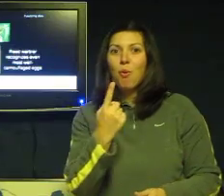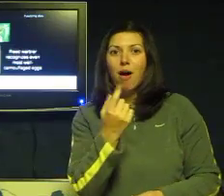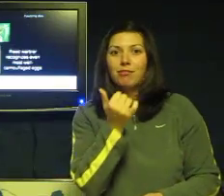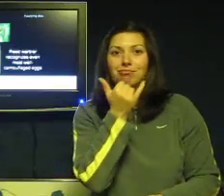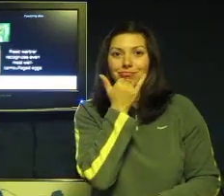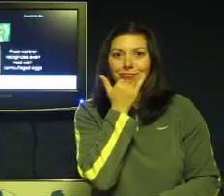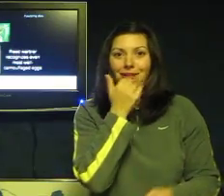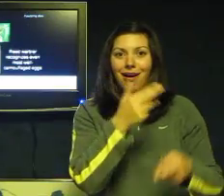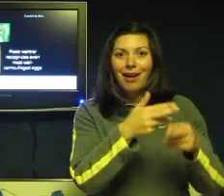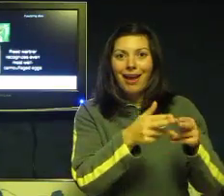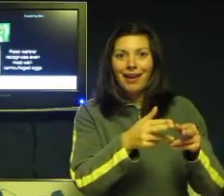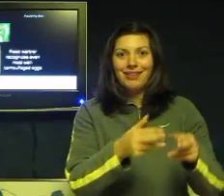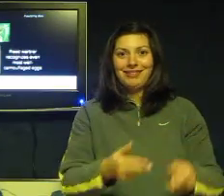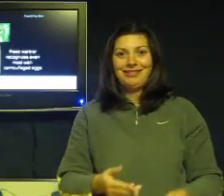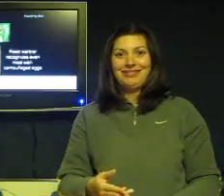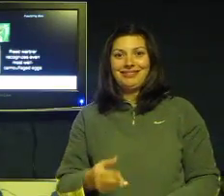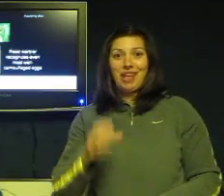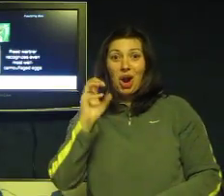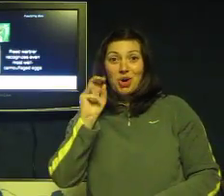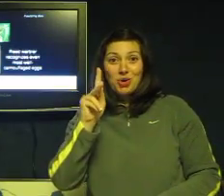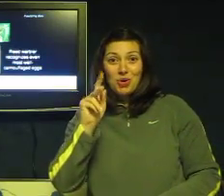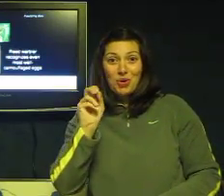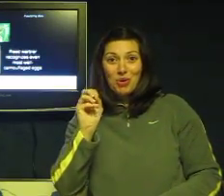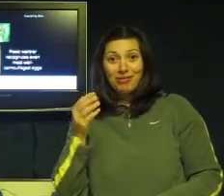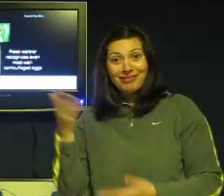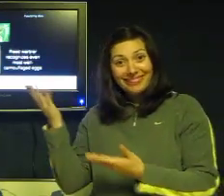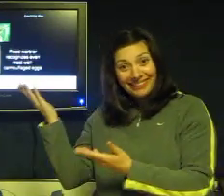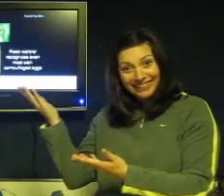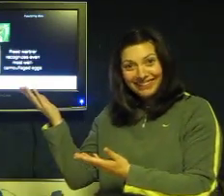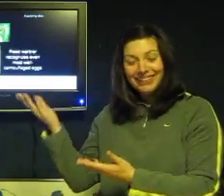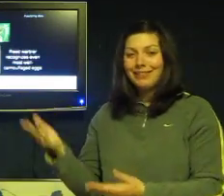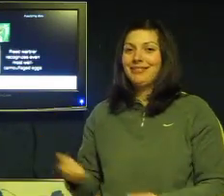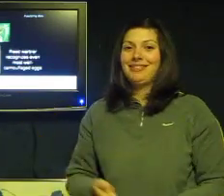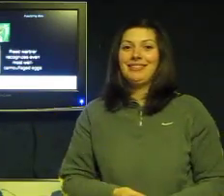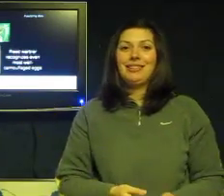I can't even tell from this distance which one it is. I just know because I looked it up beforehand.